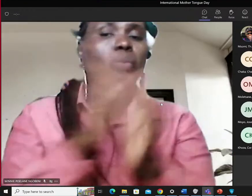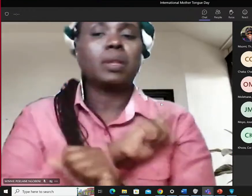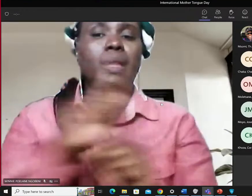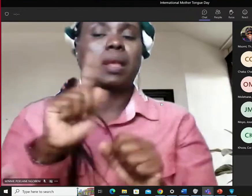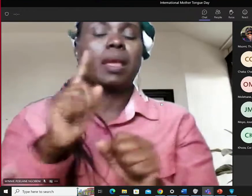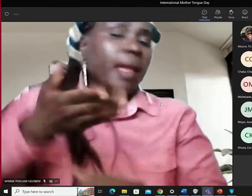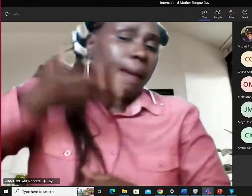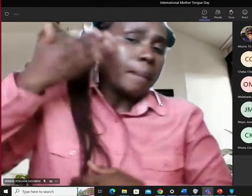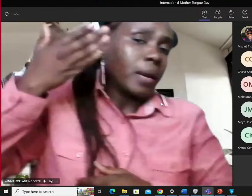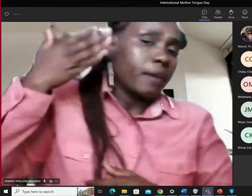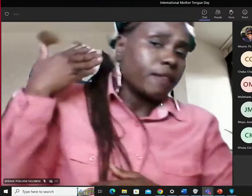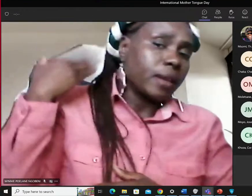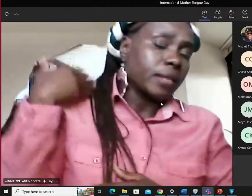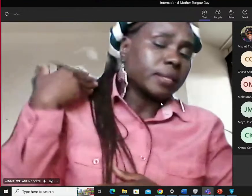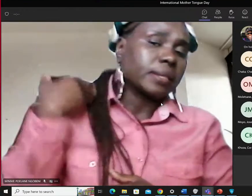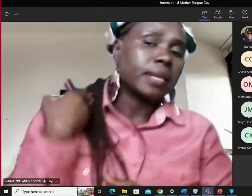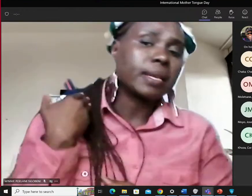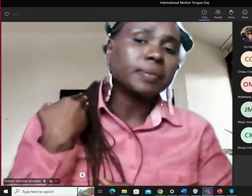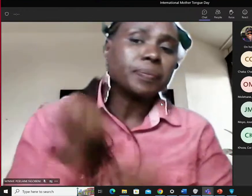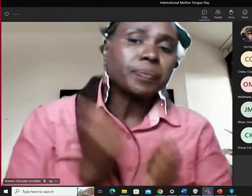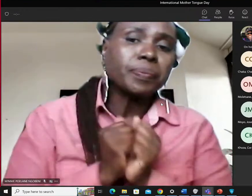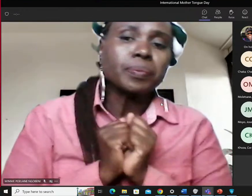most deaf